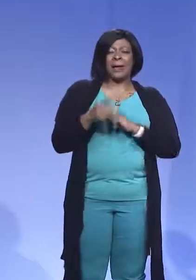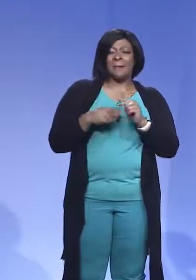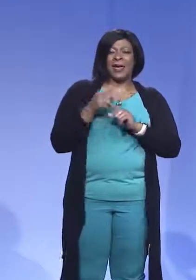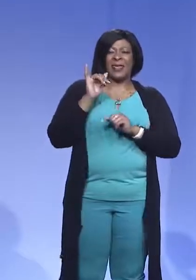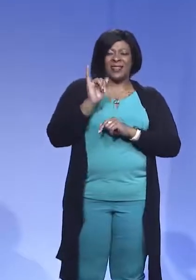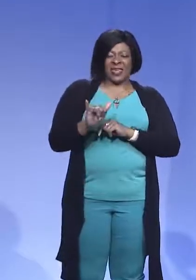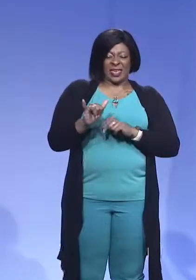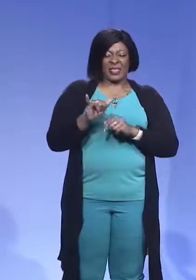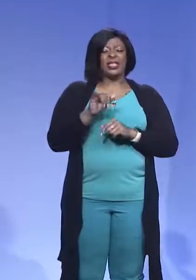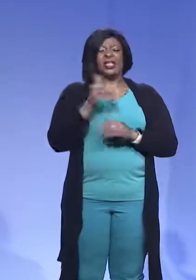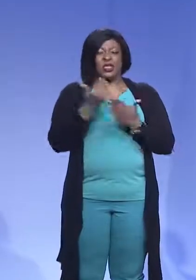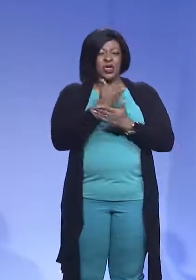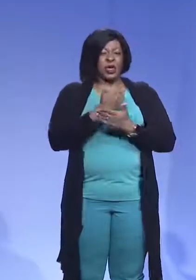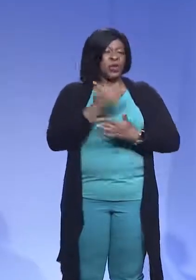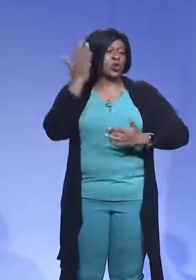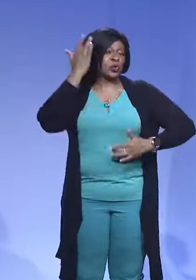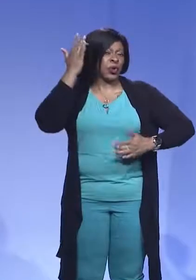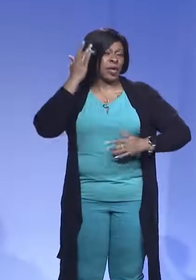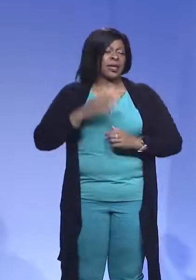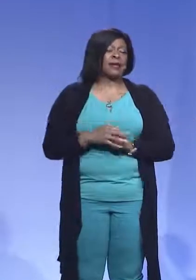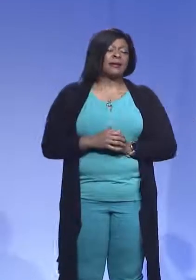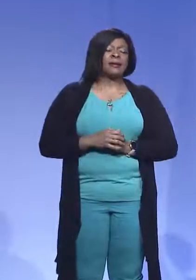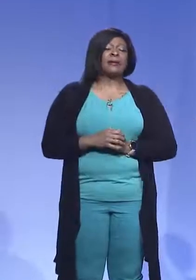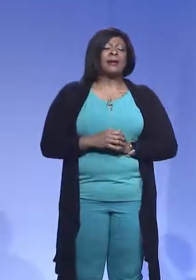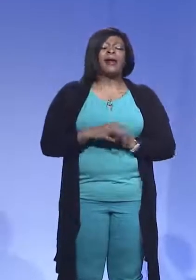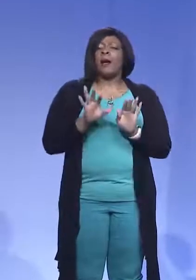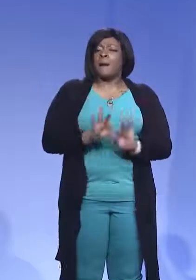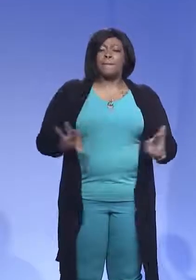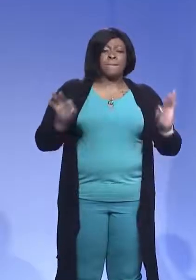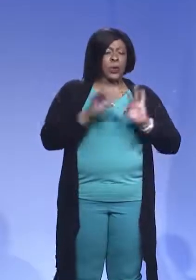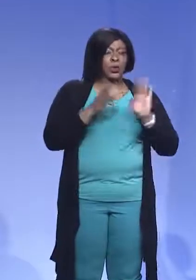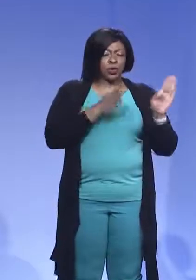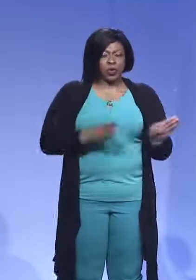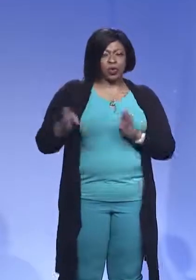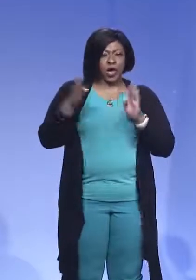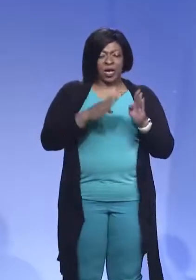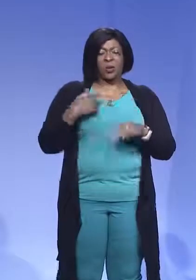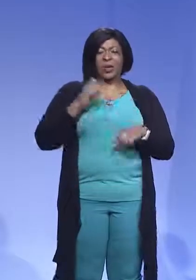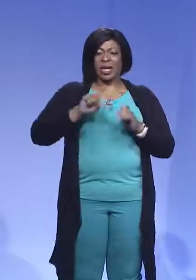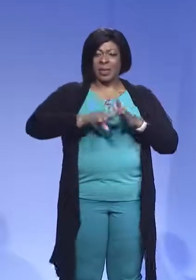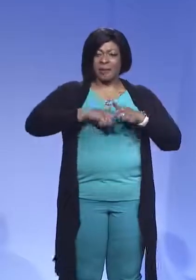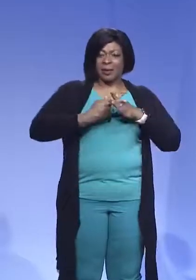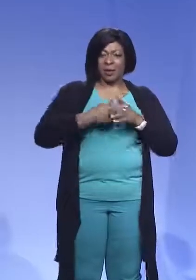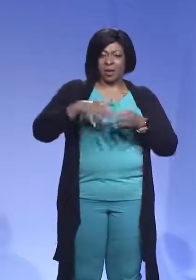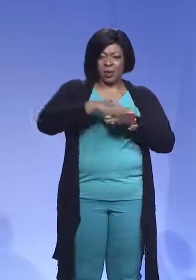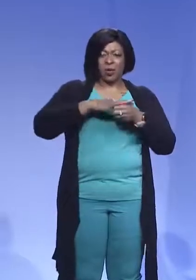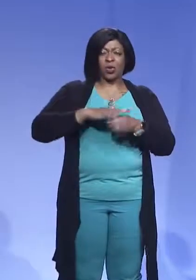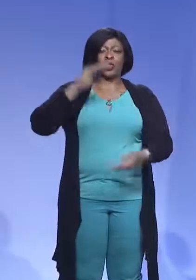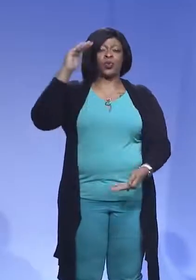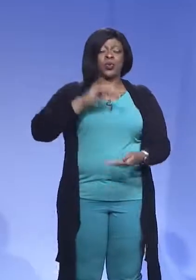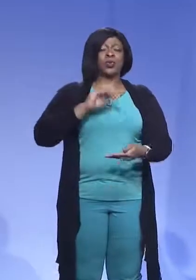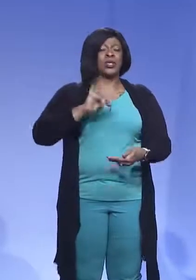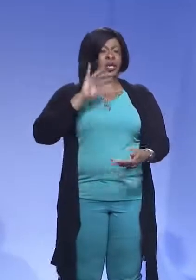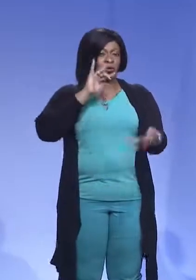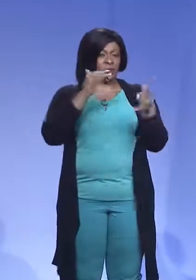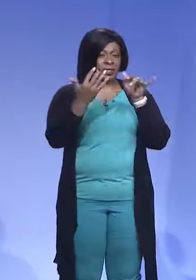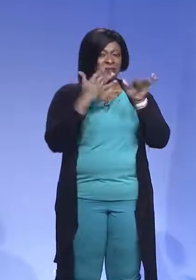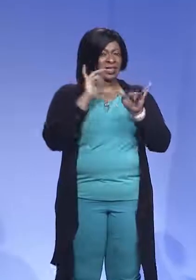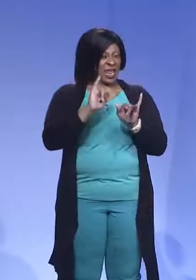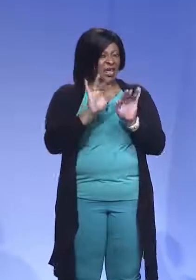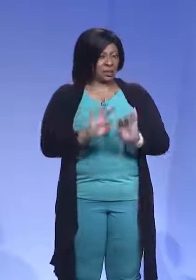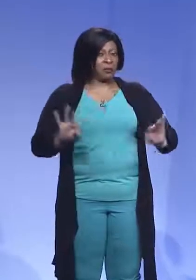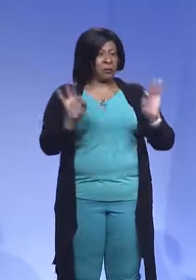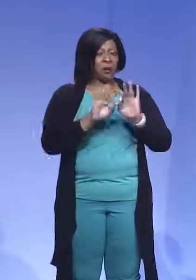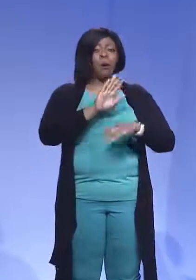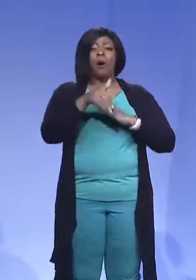this particular strain, and the most important strategy we can implement locally is to reduce transmission. So all